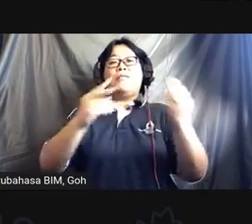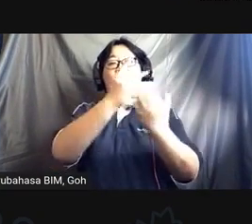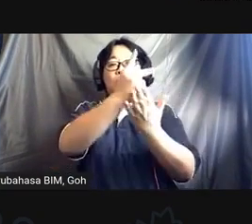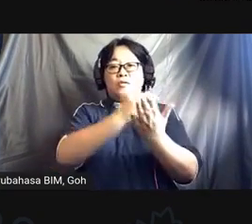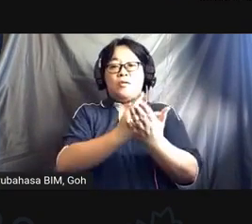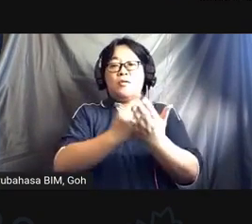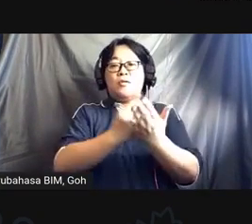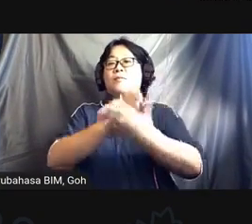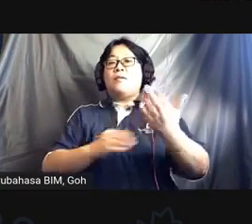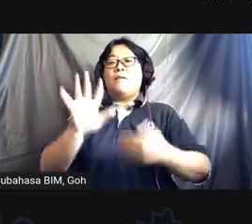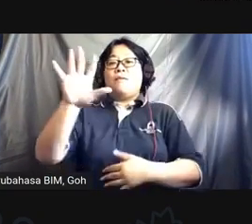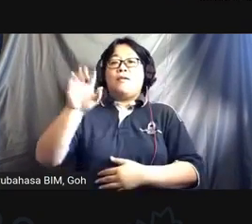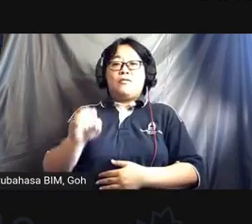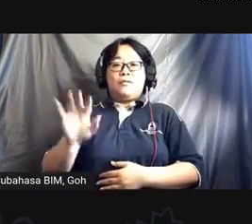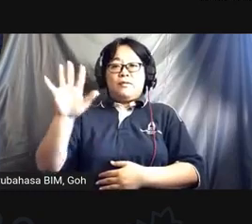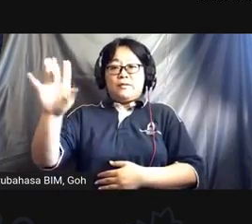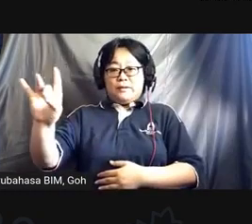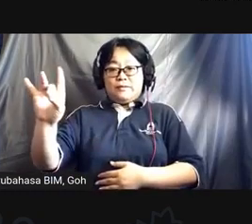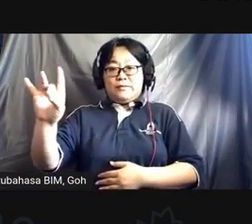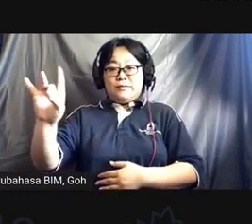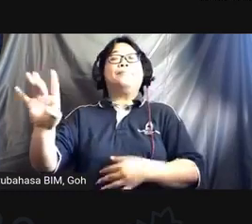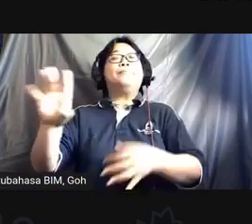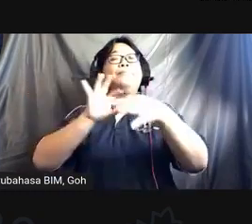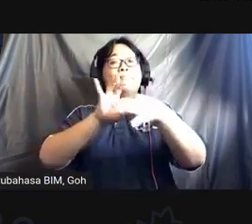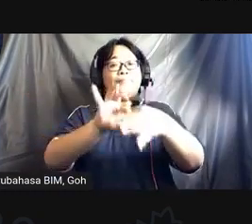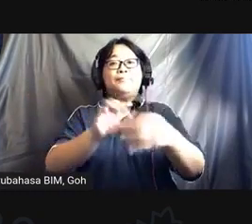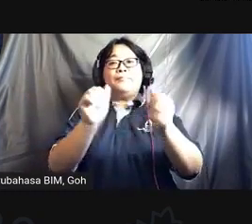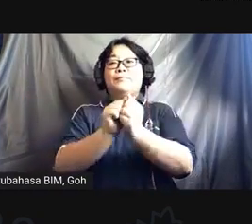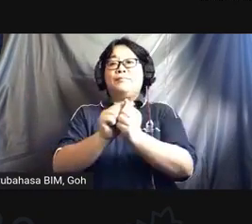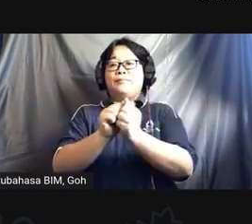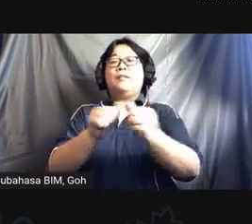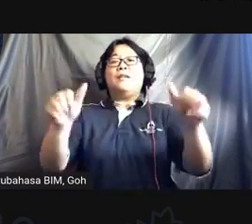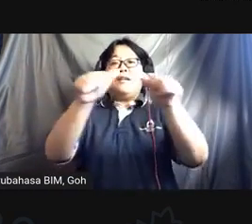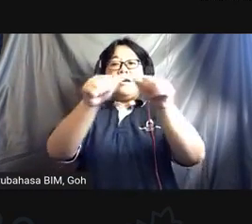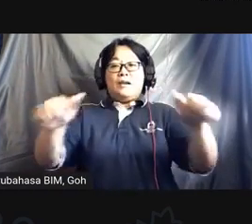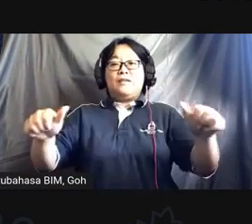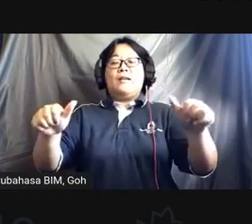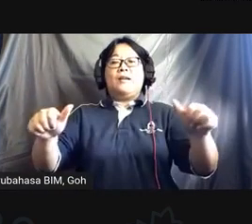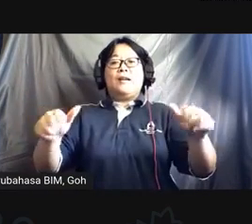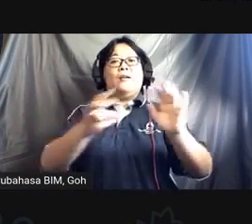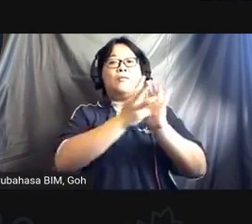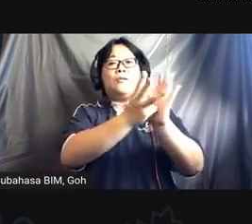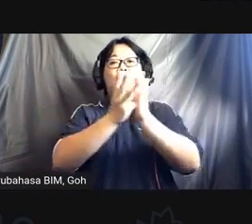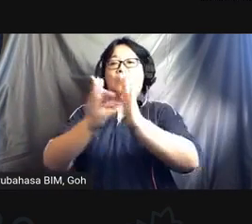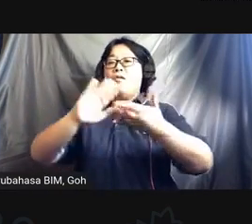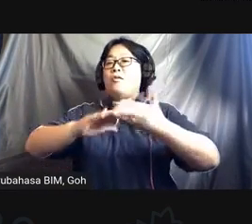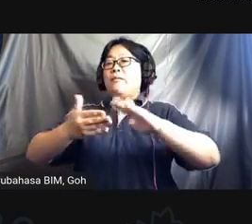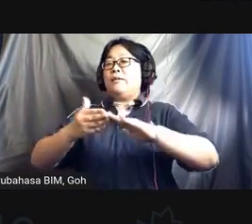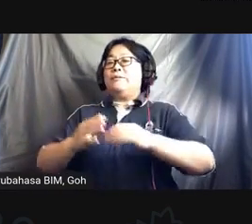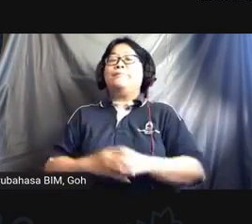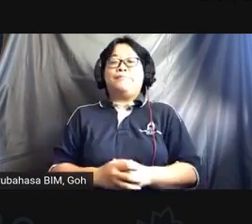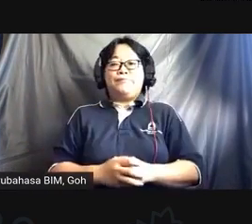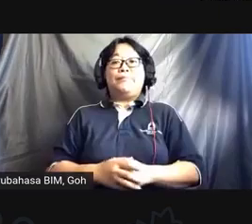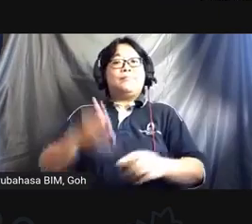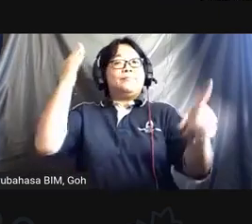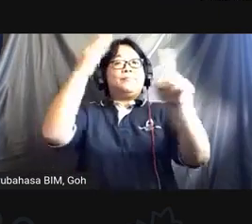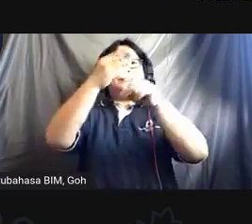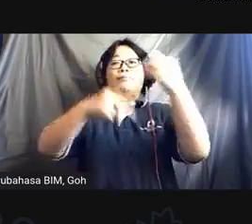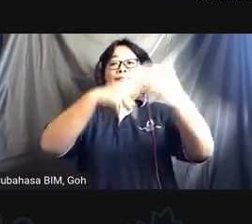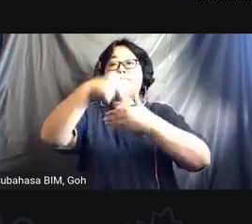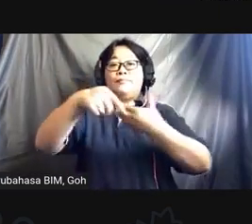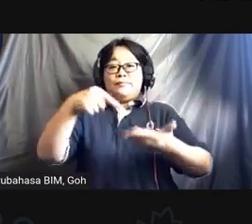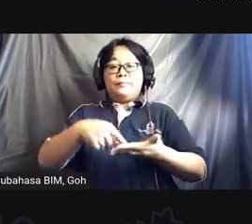Section 508, in collaboration with the Mahallah Representative Committee. The aim of this program is to help the